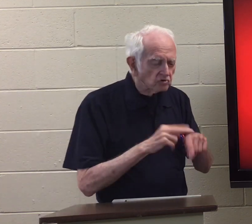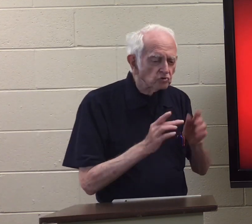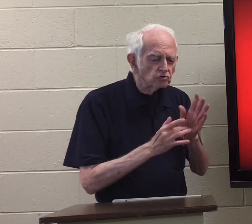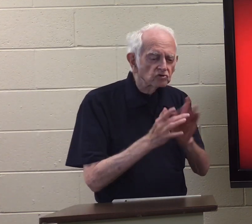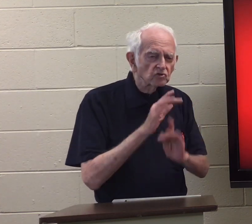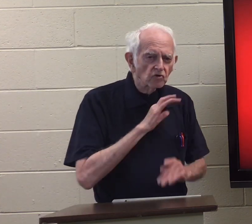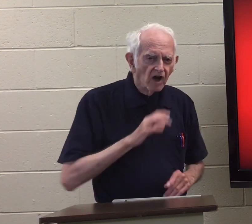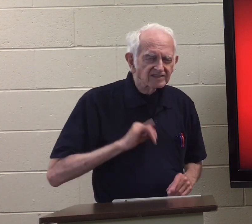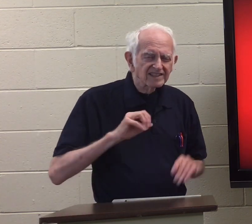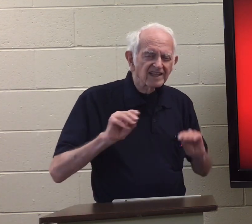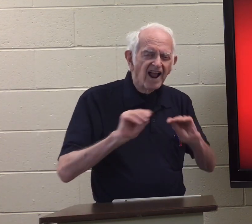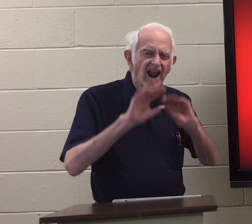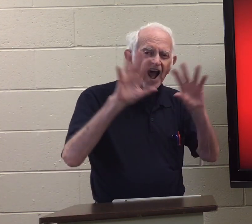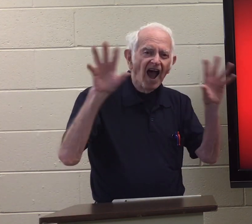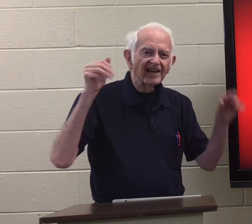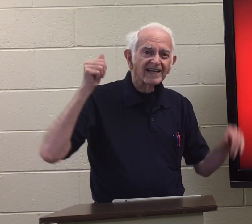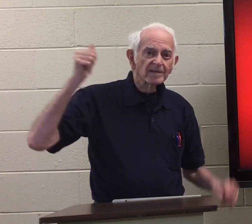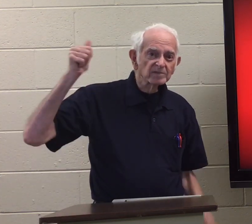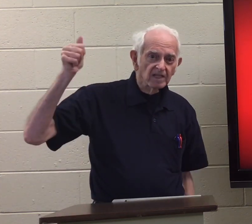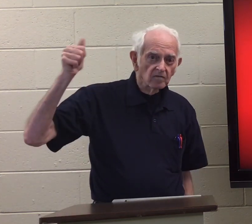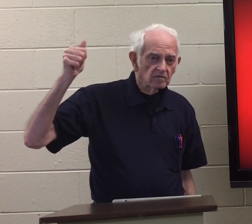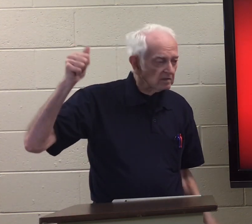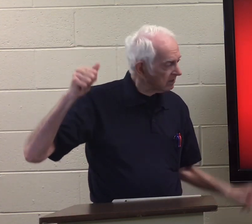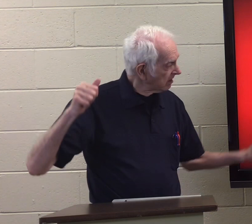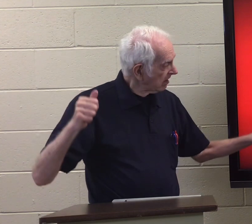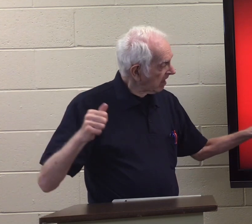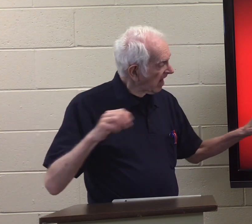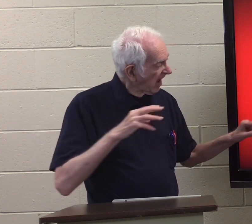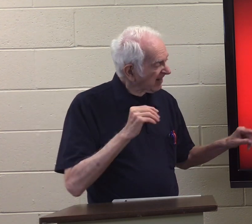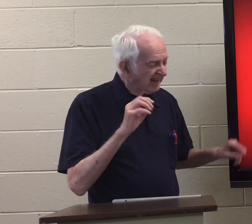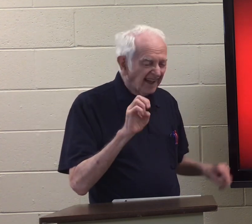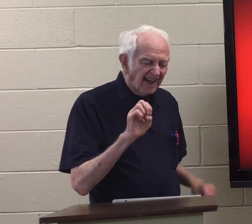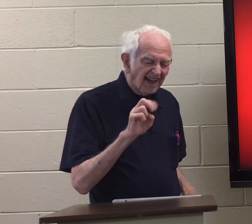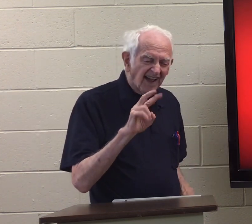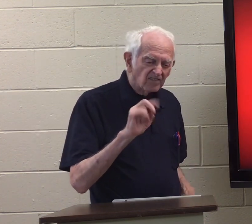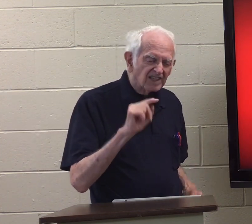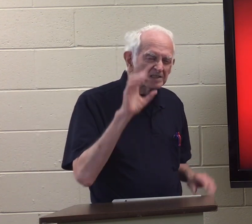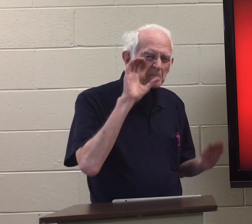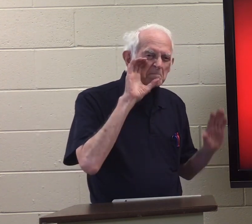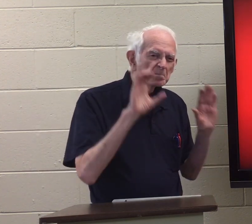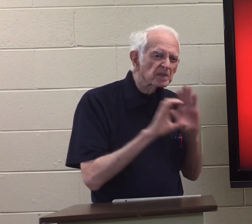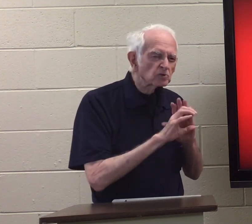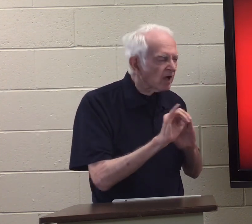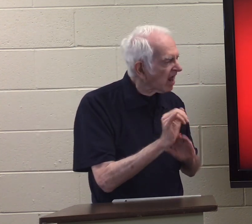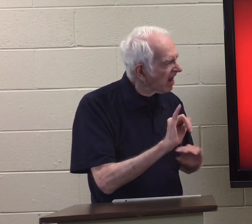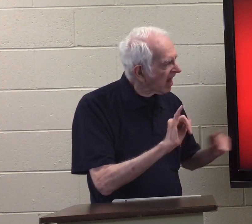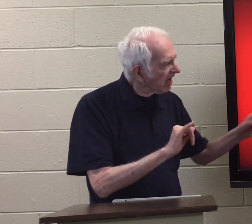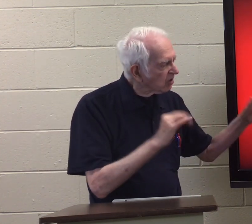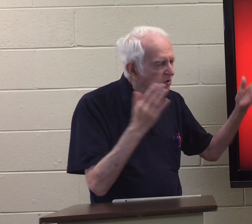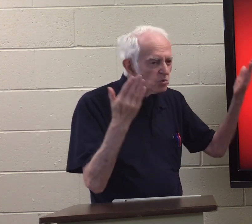Of course, Jesus Christ is the light himself, and evil is pictured as darkness.